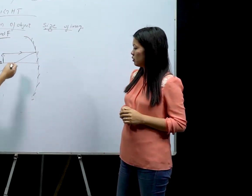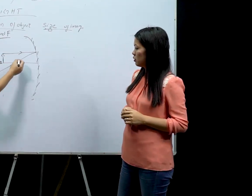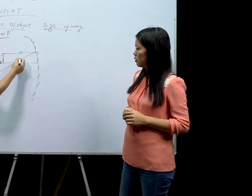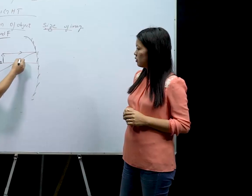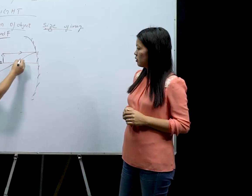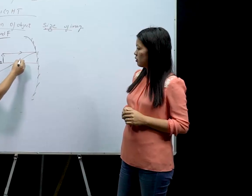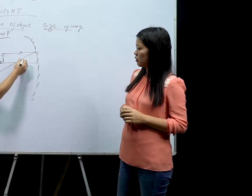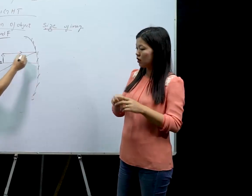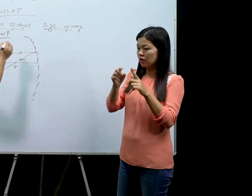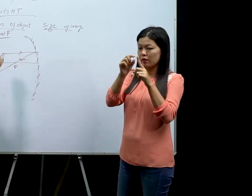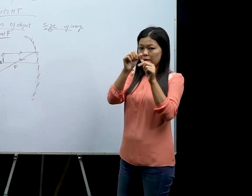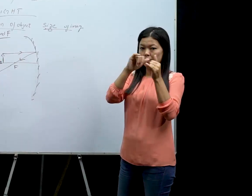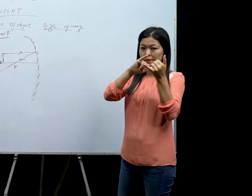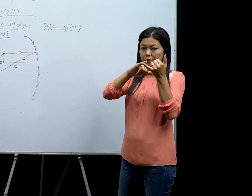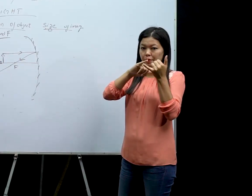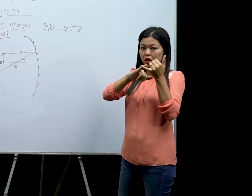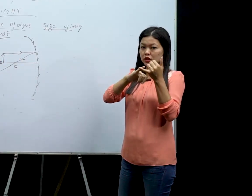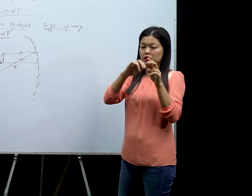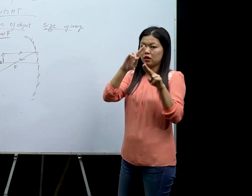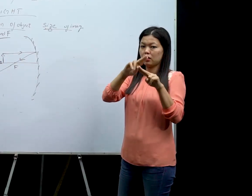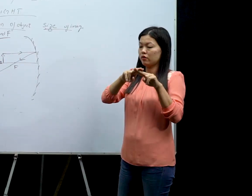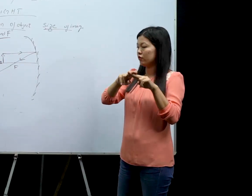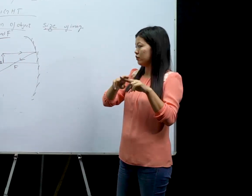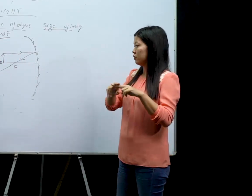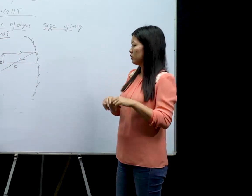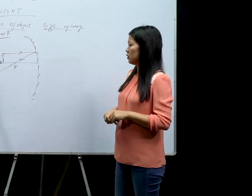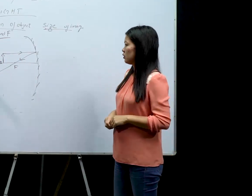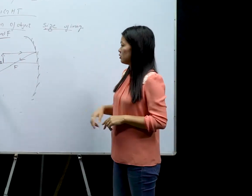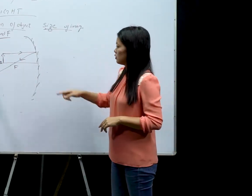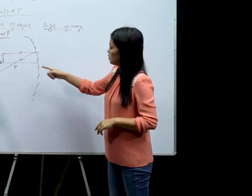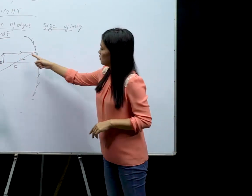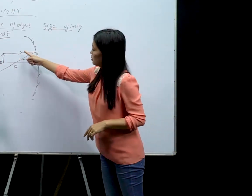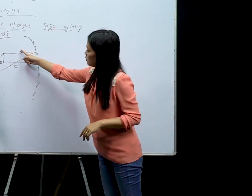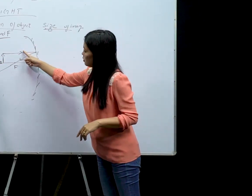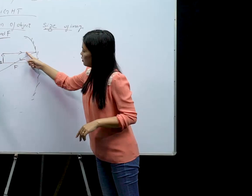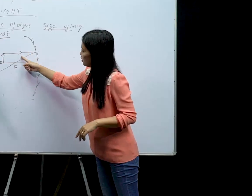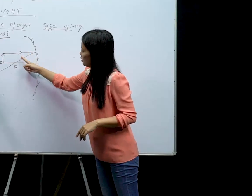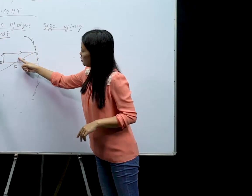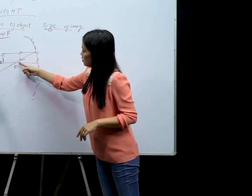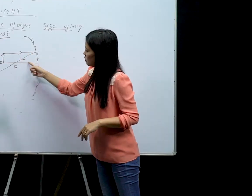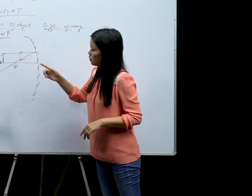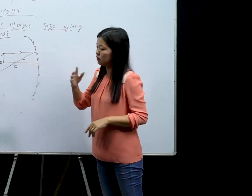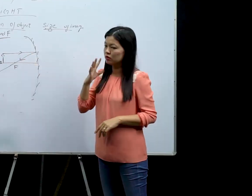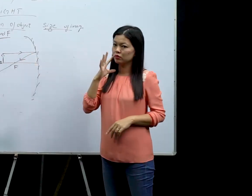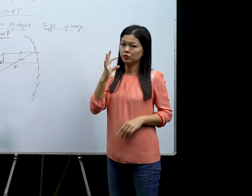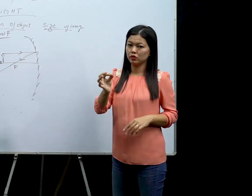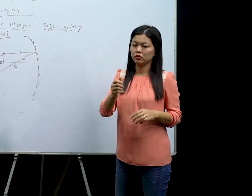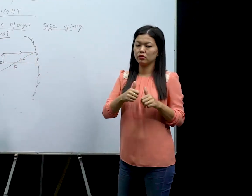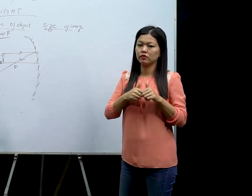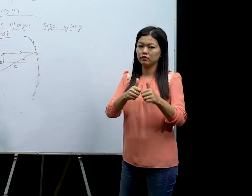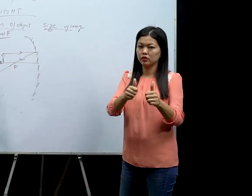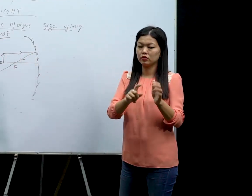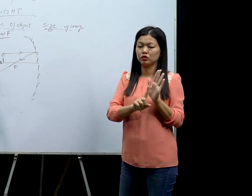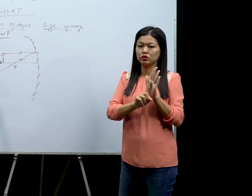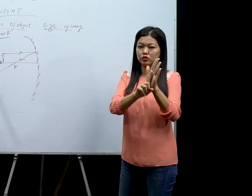And we have to show this direction. Now let's apply another rule. If a ray of light, if it passes through the focus, it becomes